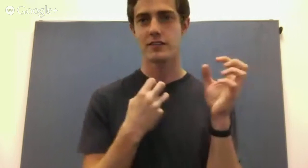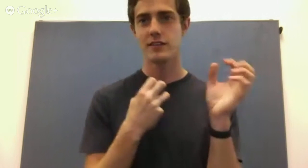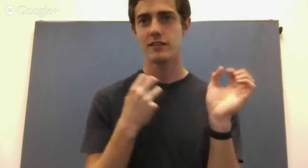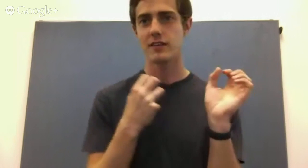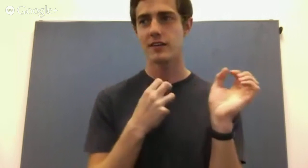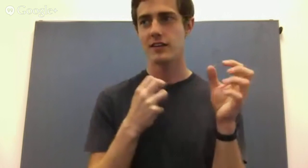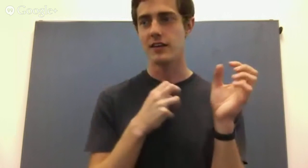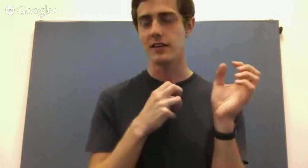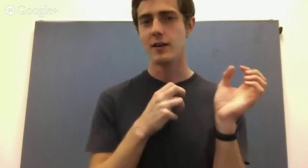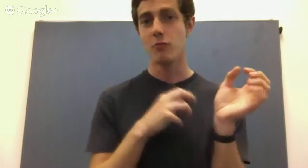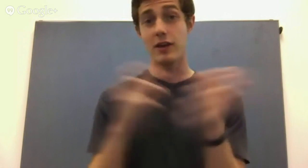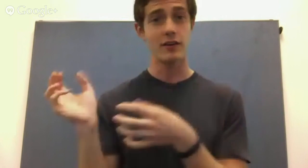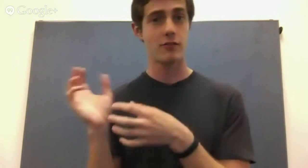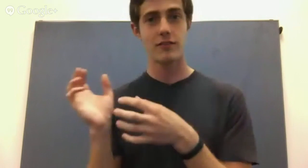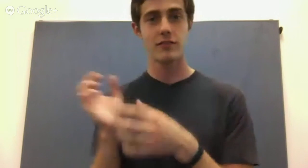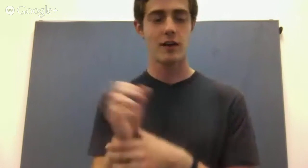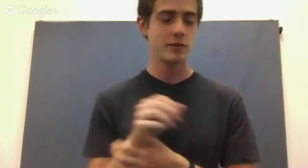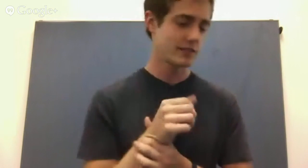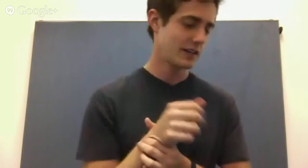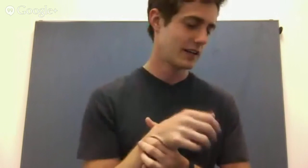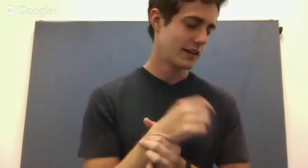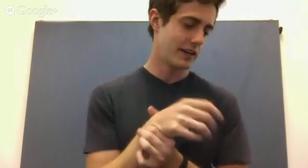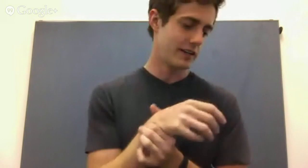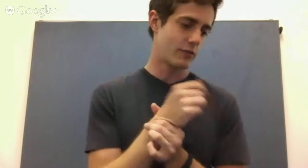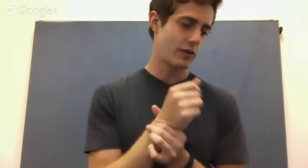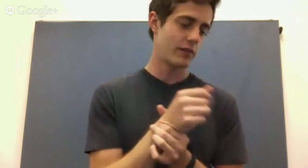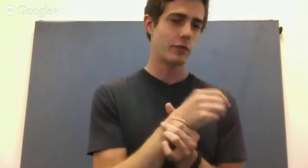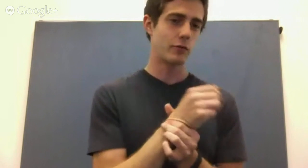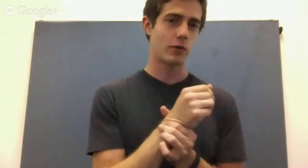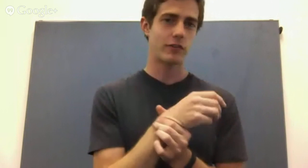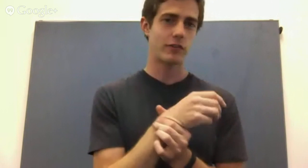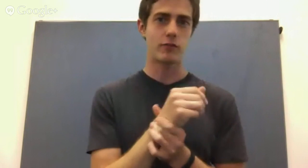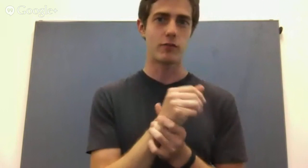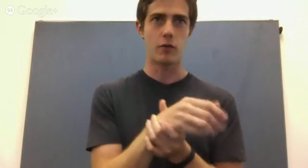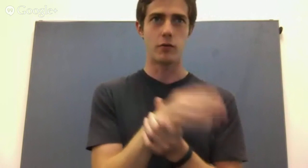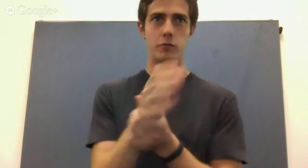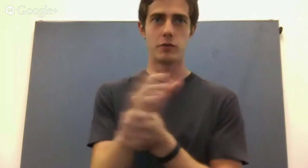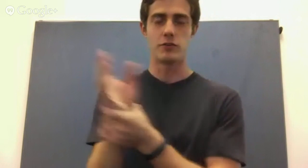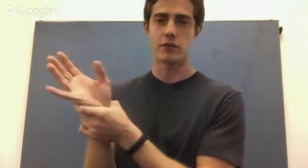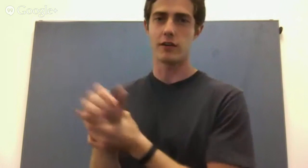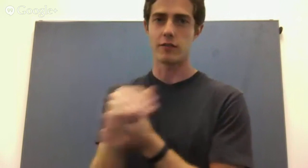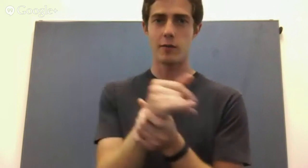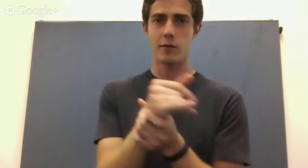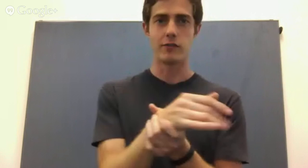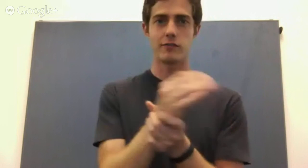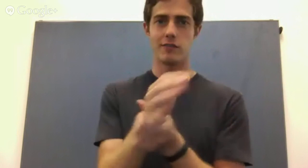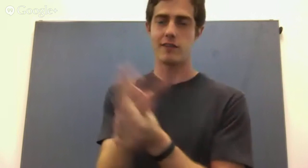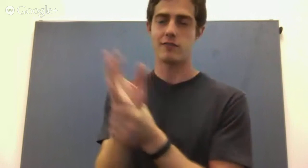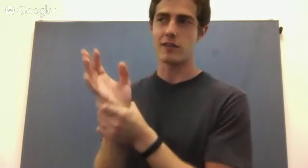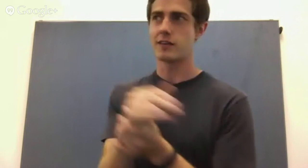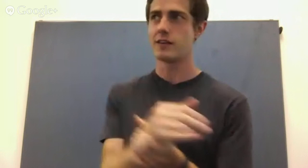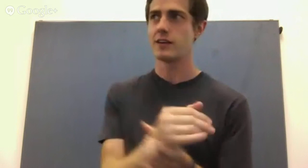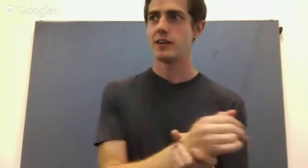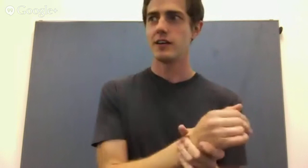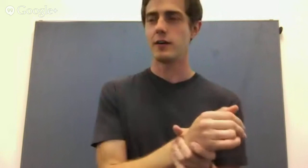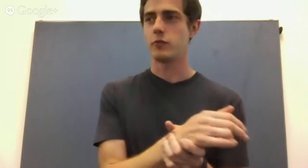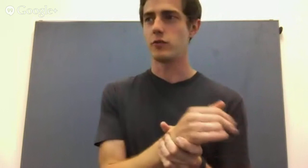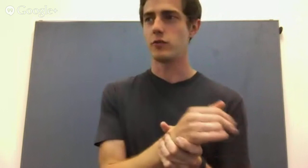existing thing and then make it Creative Commons. And Creative Commons works have to always be shared Creative Commons after that. So you